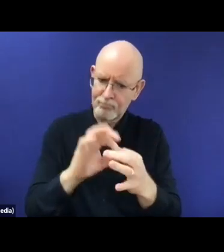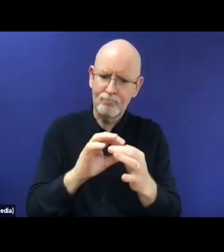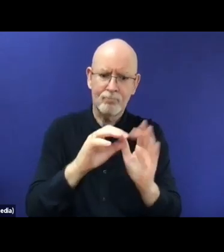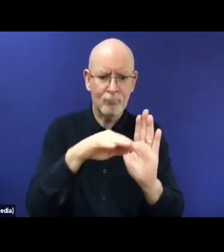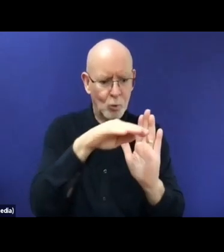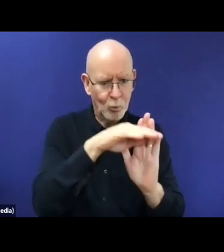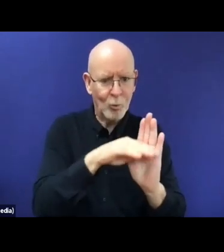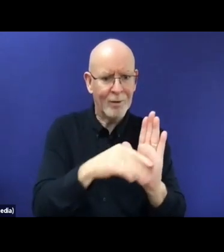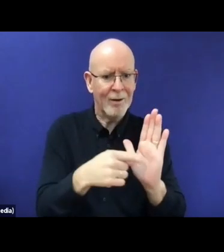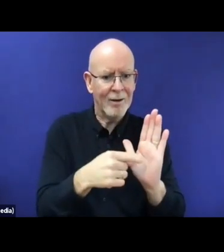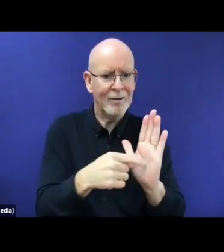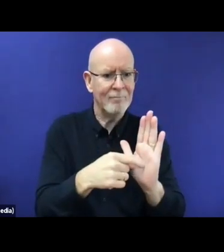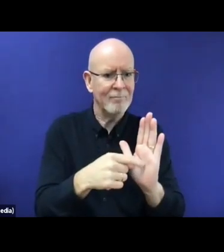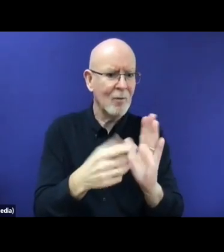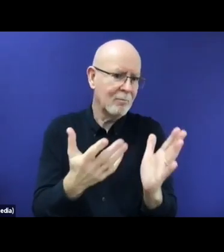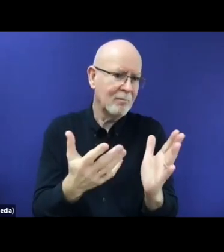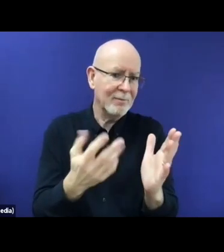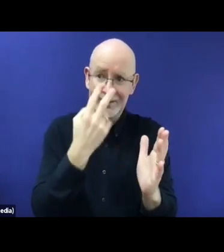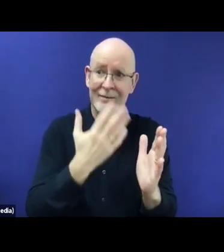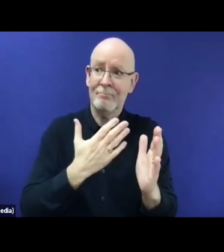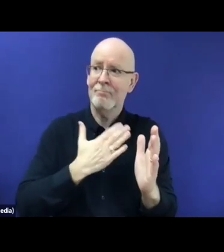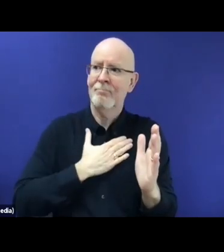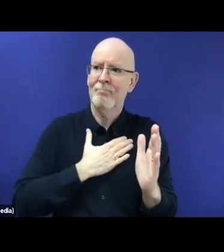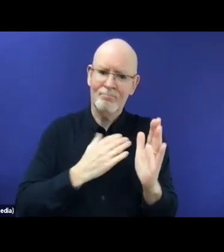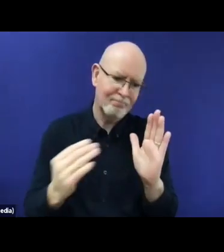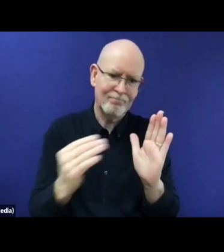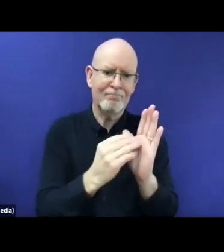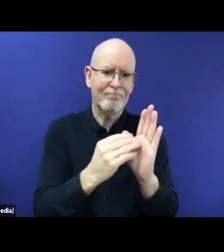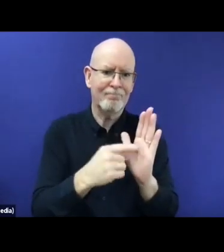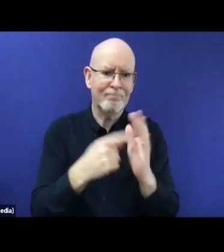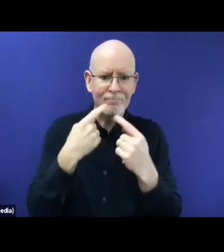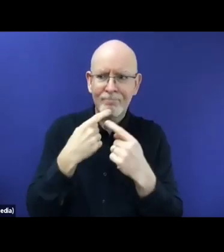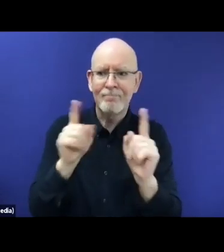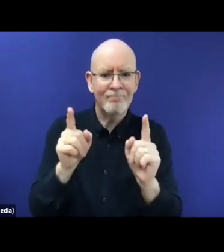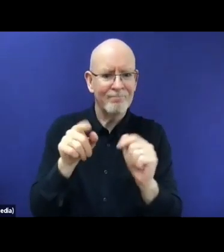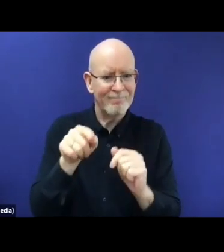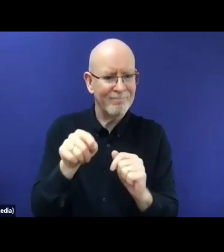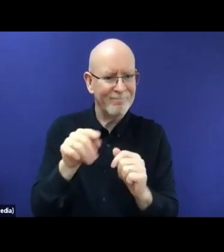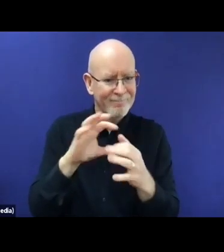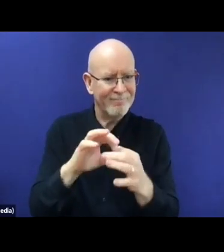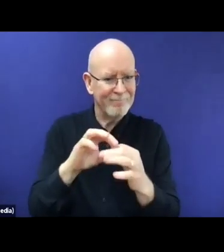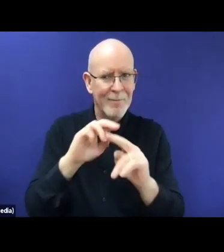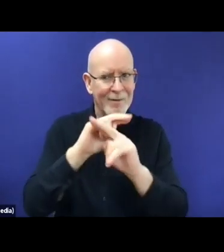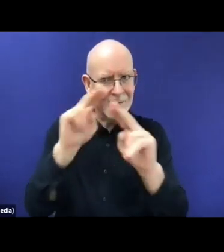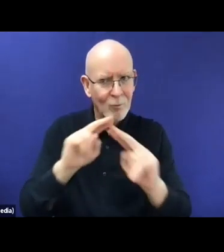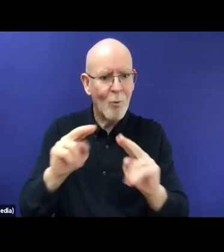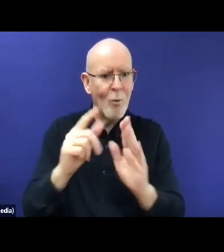international law, and it solely relies really on the authority of the High Commissioner. It has no teeth per